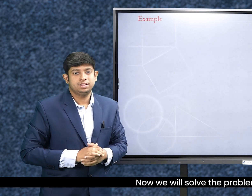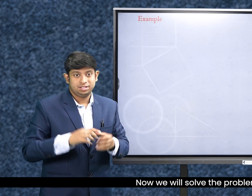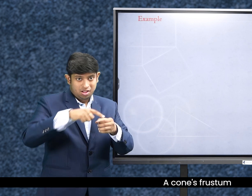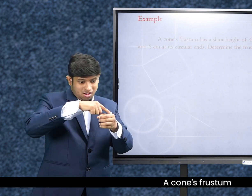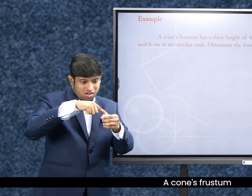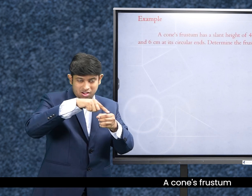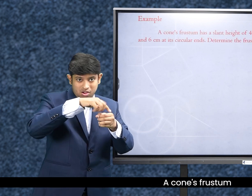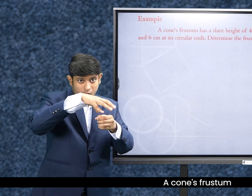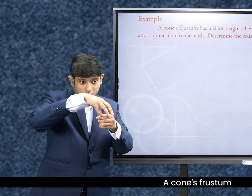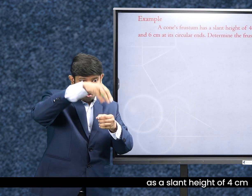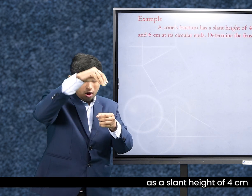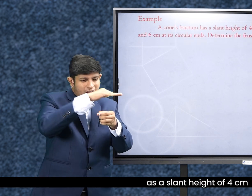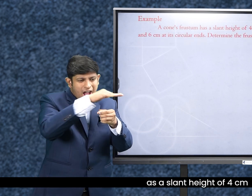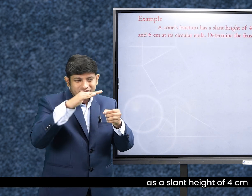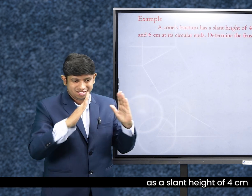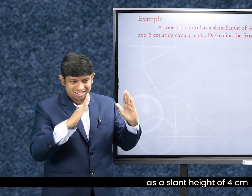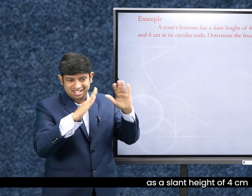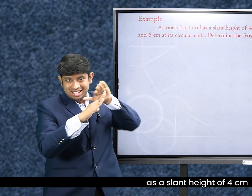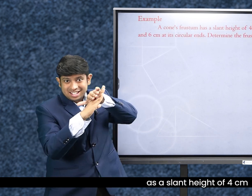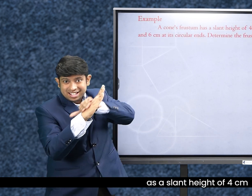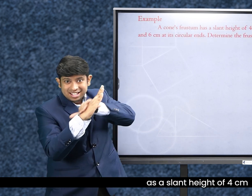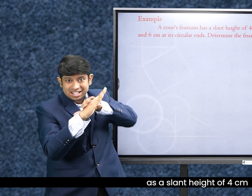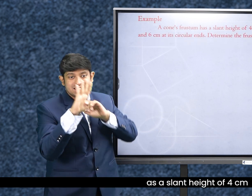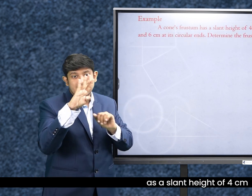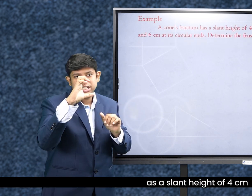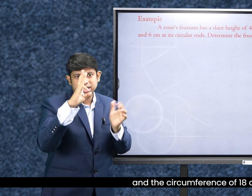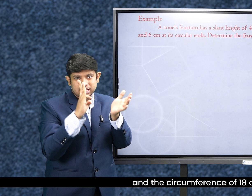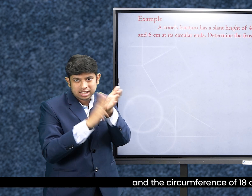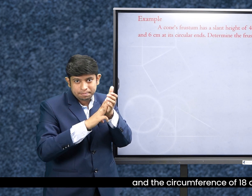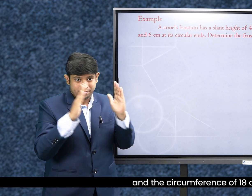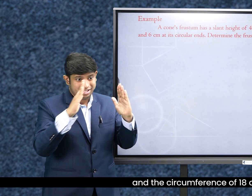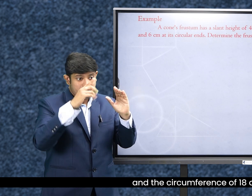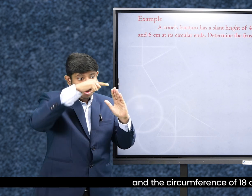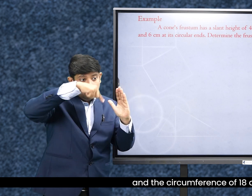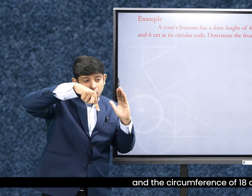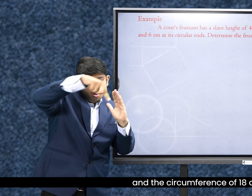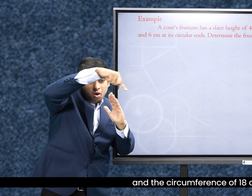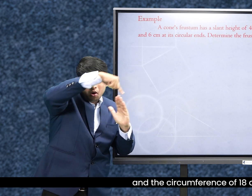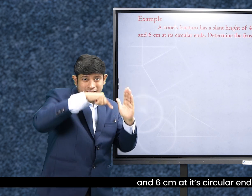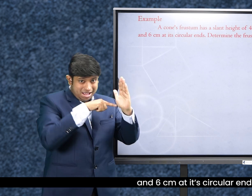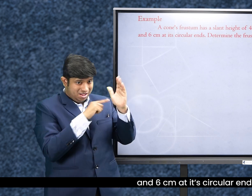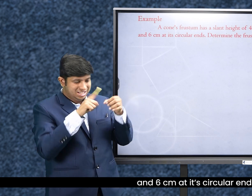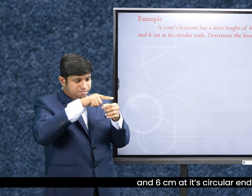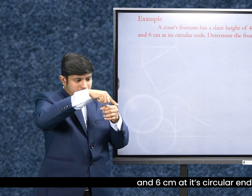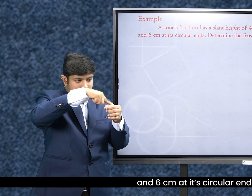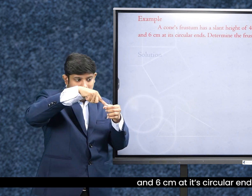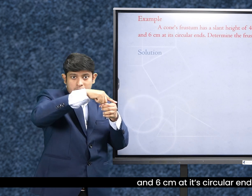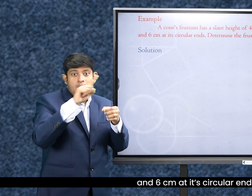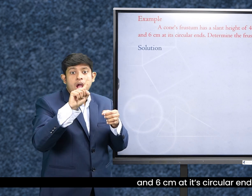A cone's frustum has a slant height of 4 cm and a circumference of 18 cm and 6 cm at its